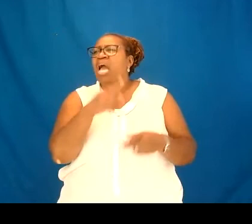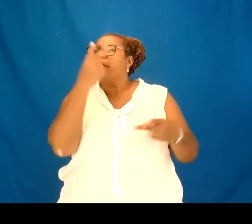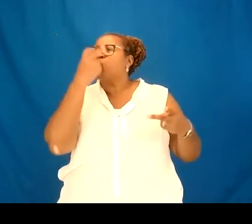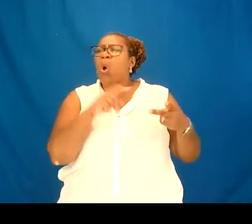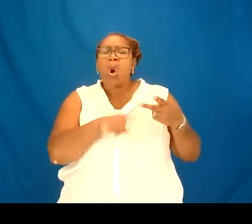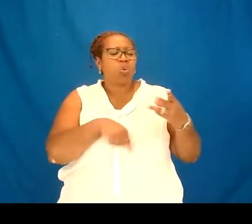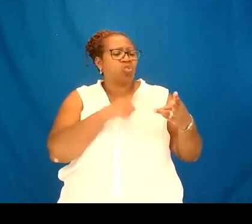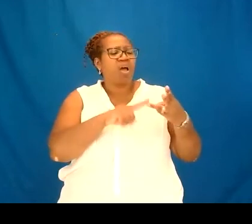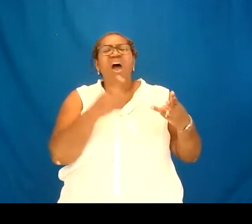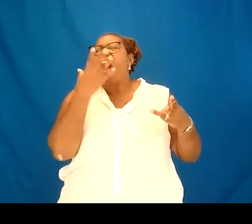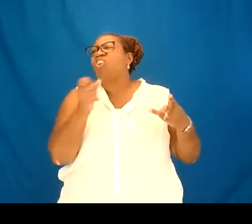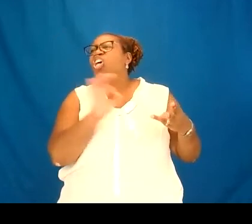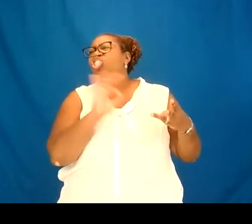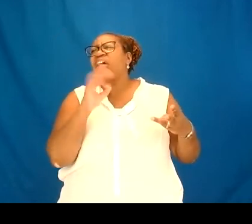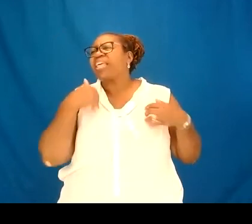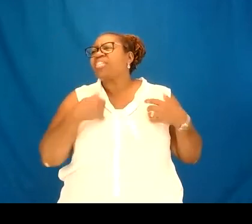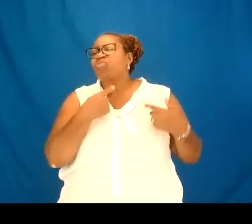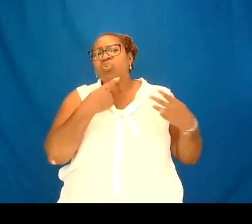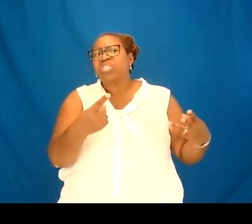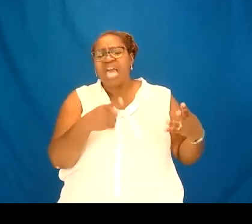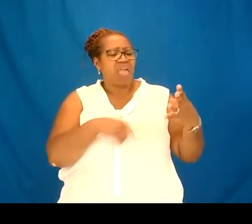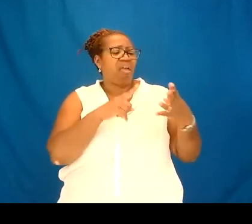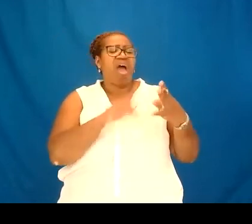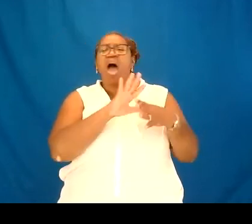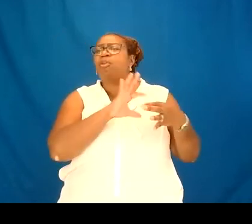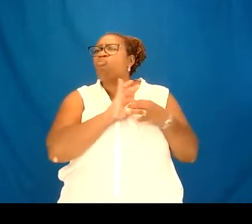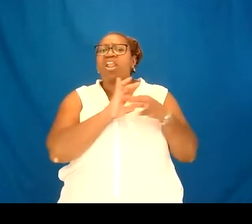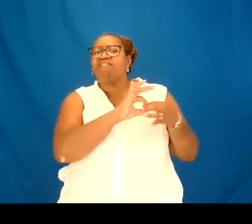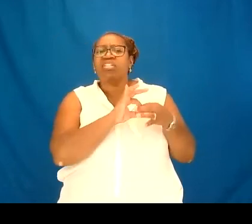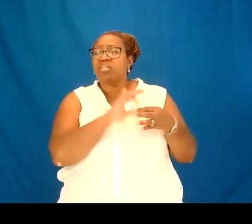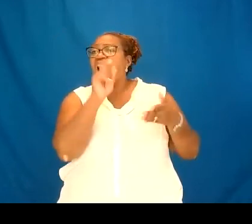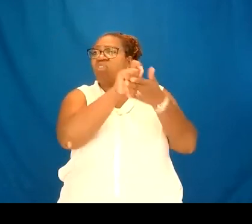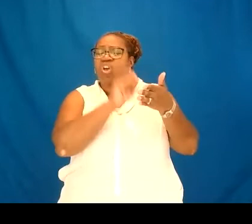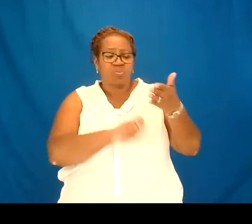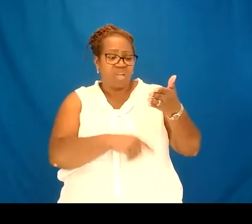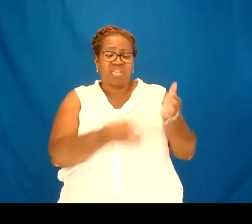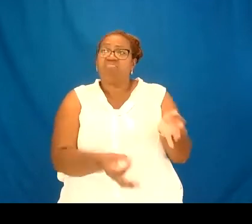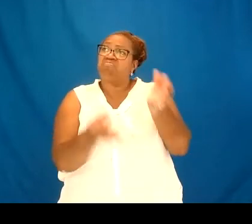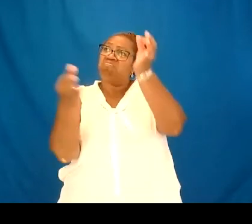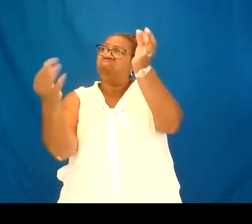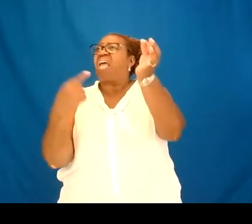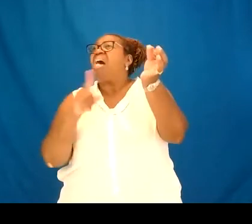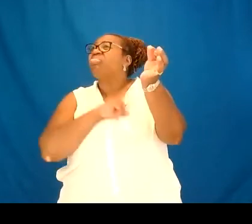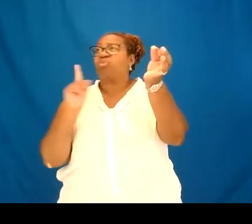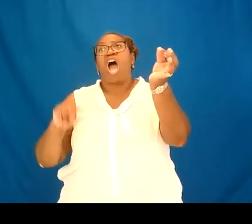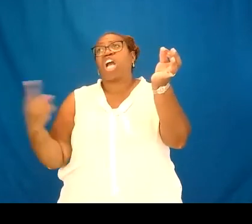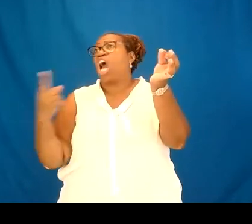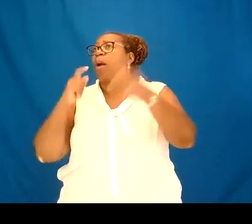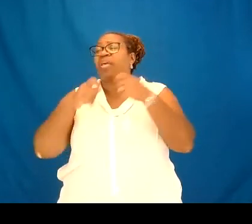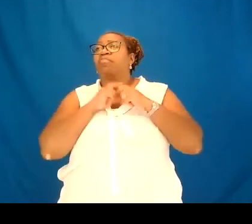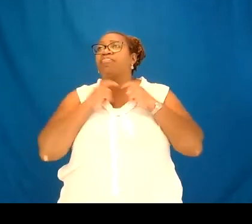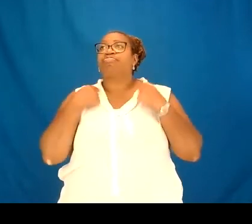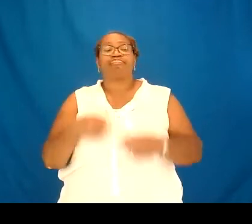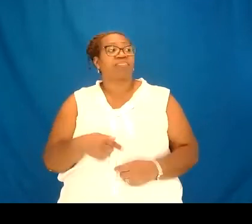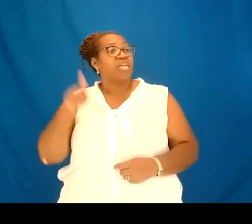have anything to say. I was no longer relevant. And I took this list to God. But all Jesus kept saying was,